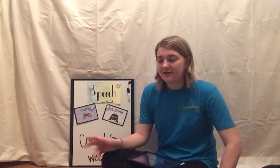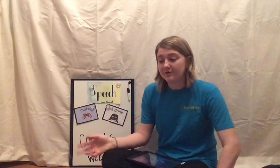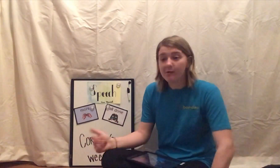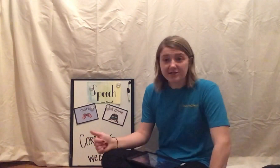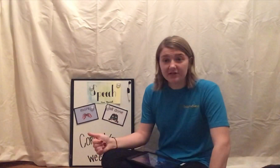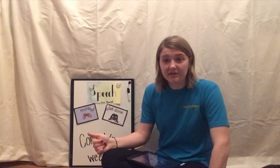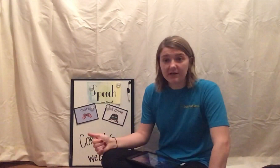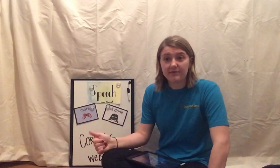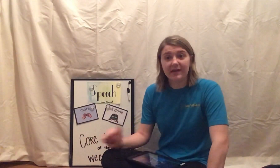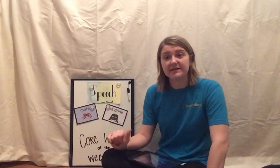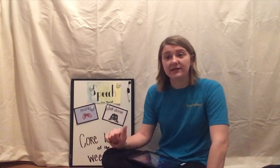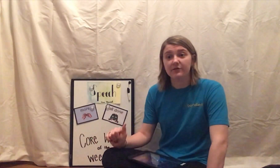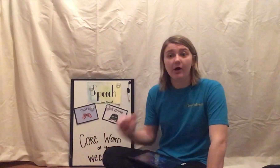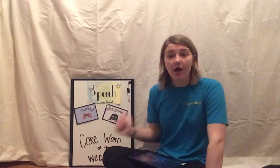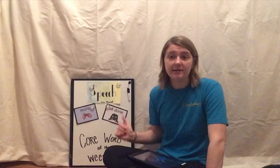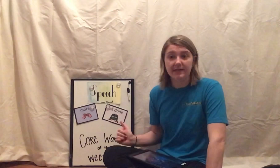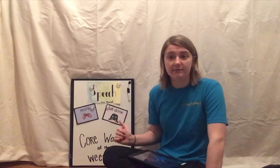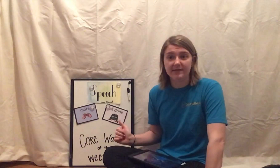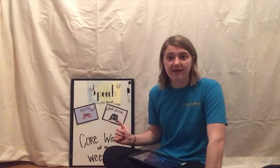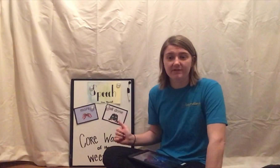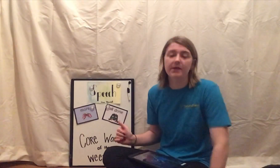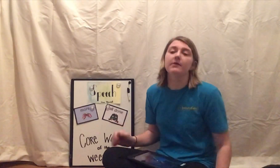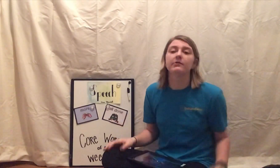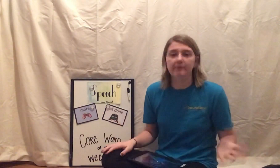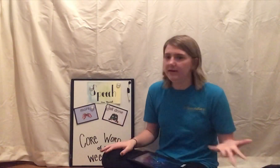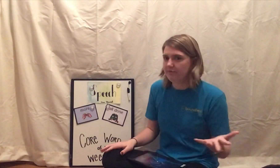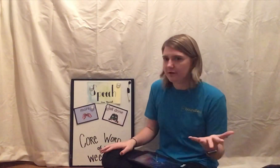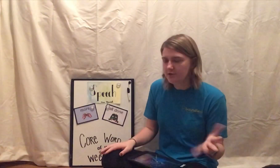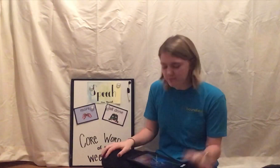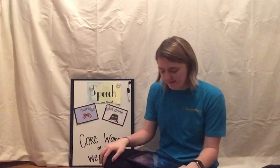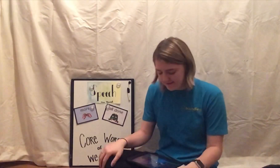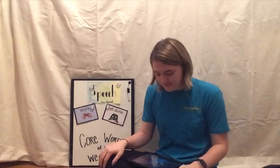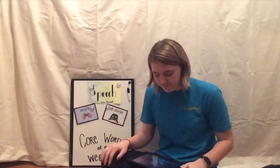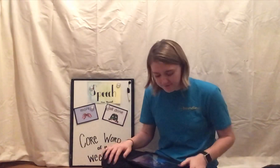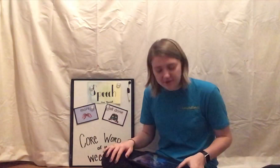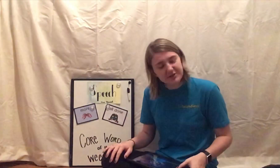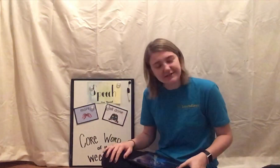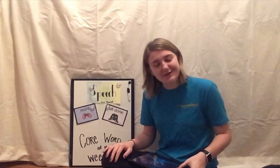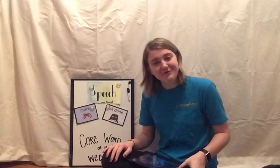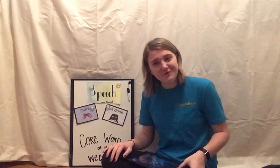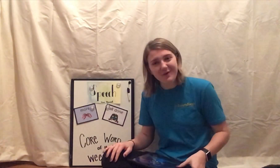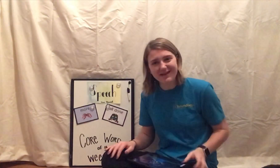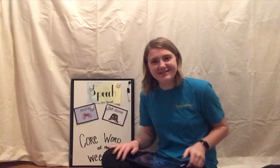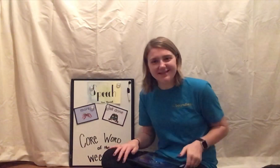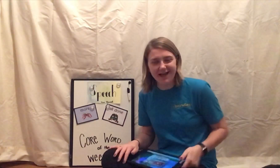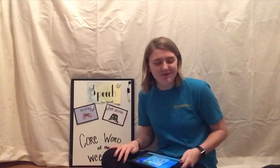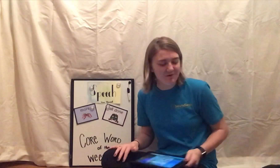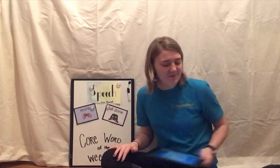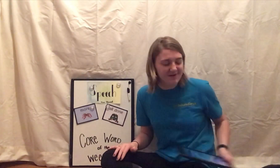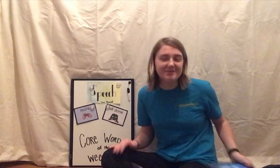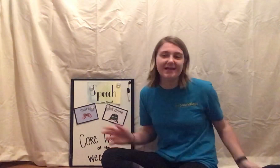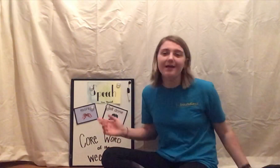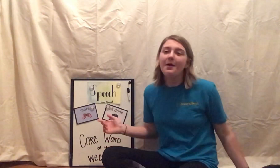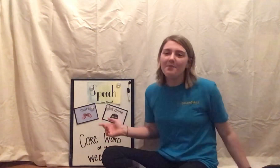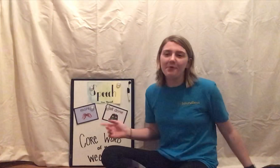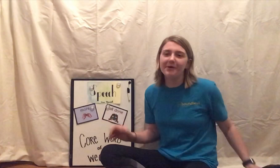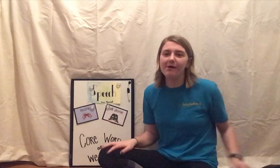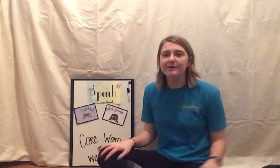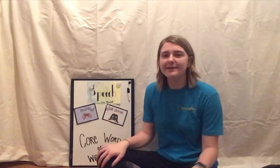they're watching a video, they could tell you they're all done with that video and ready for a new one. So those are just a few ways that you can be using more and all done